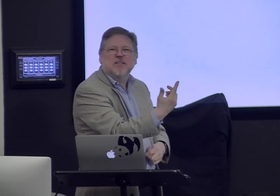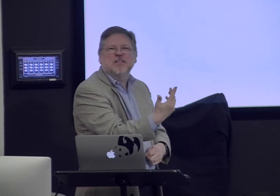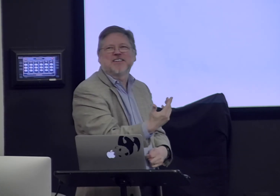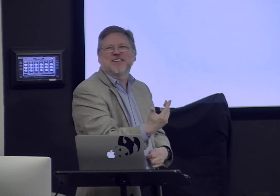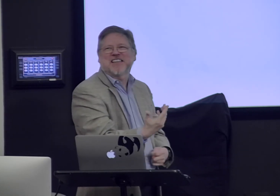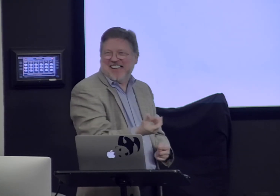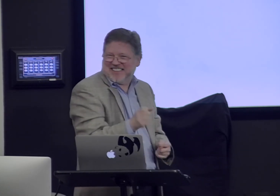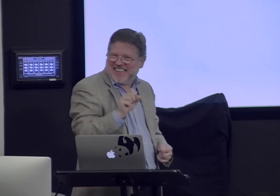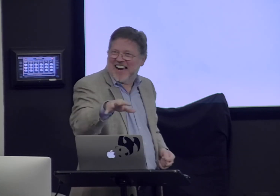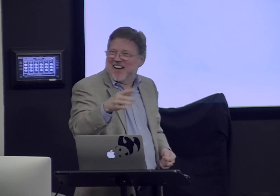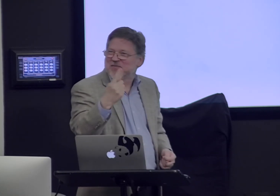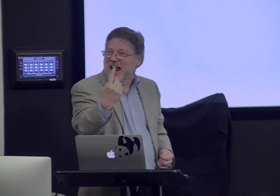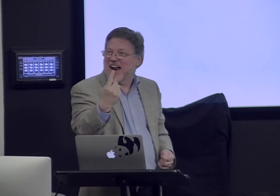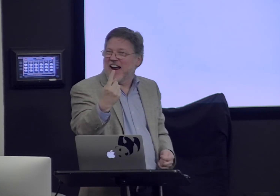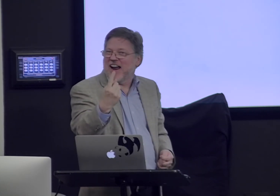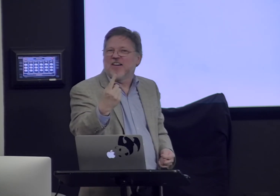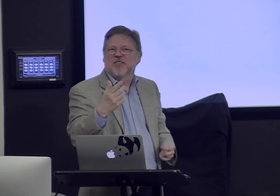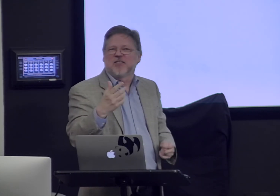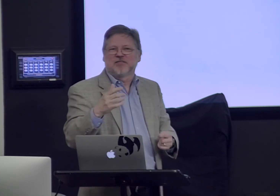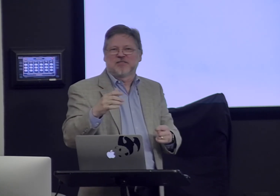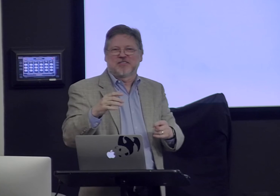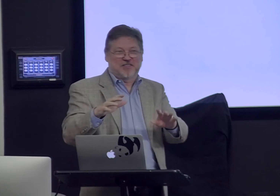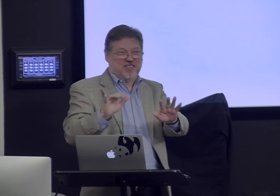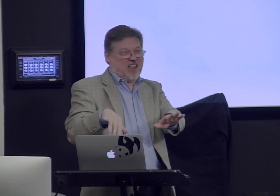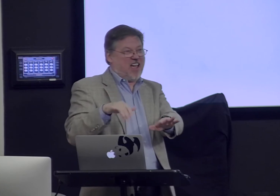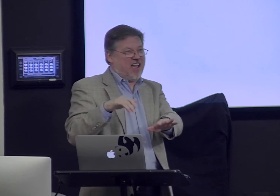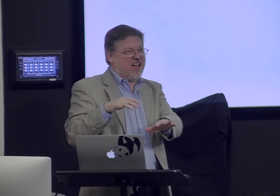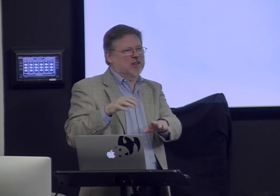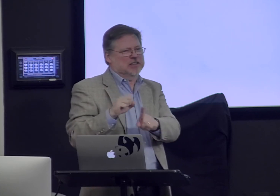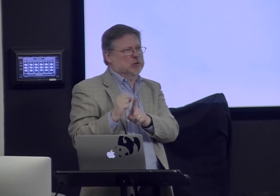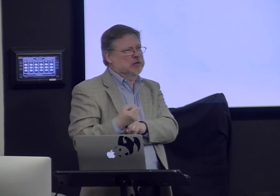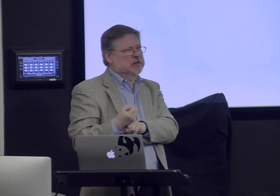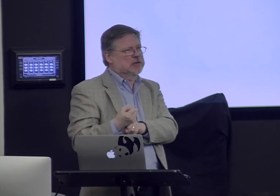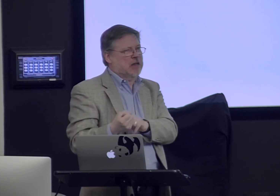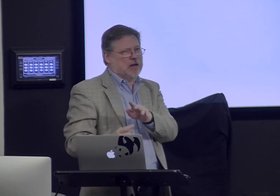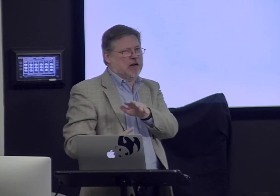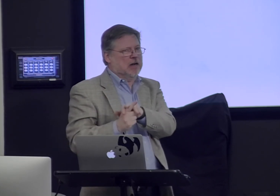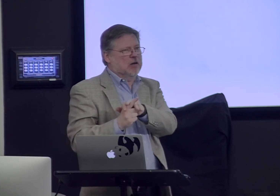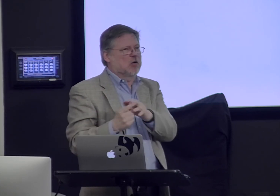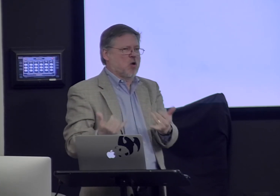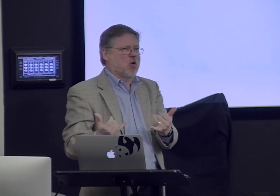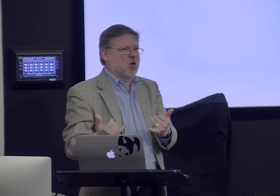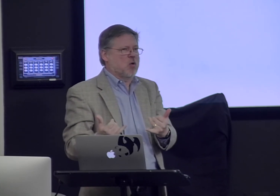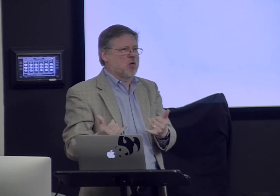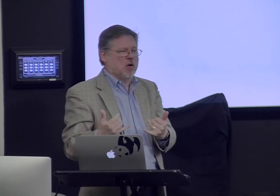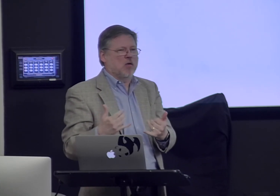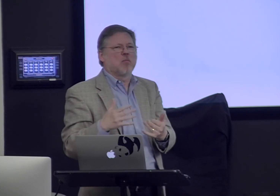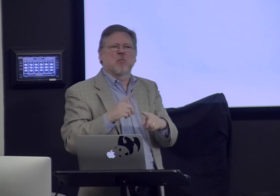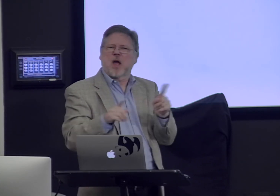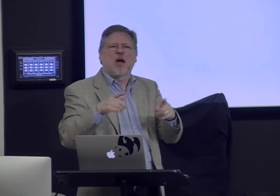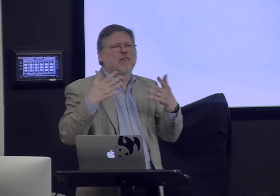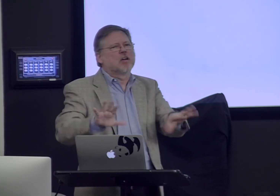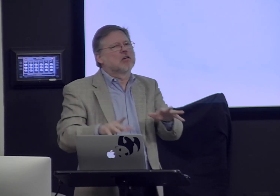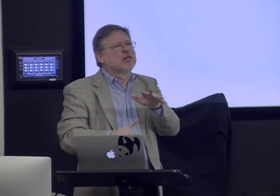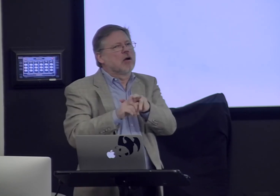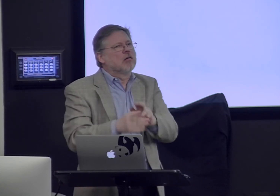And when I try to give them a phrase for how I would express a concept, I'm often met with resistance because they want a single sign and they don't feel that they have